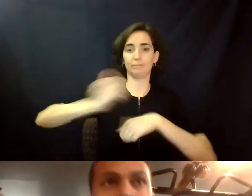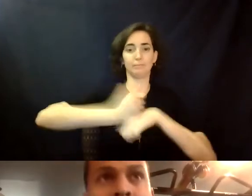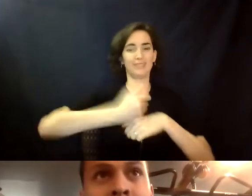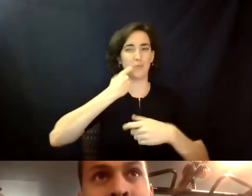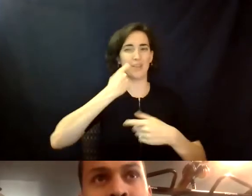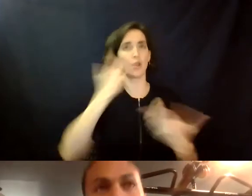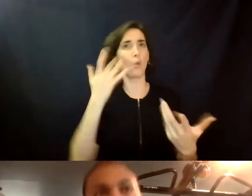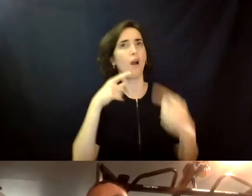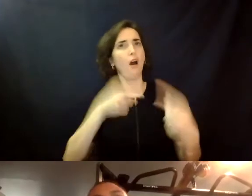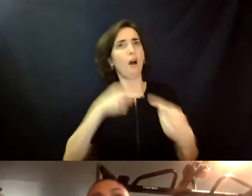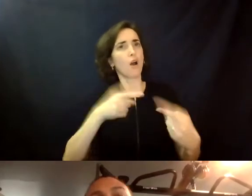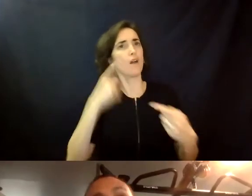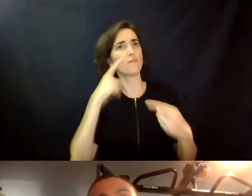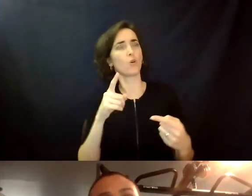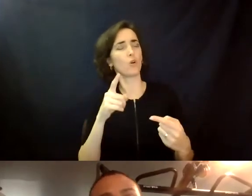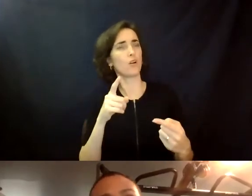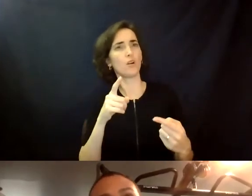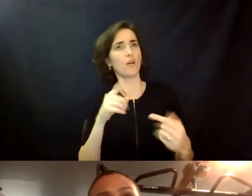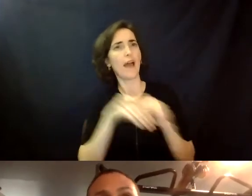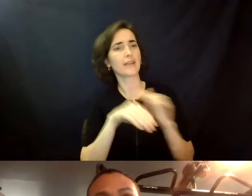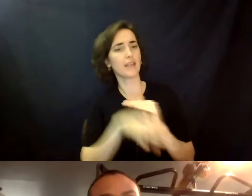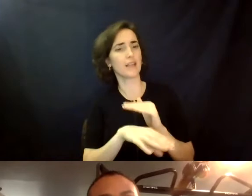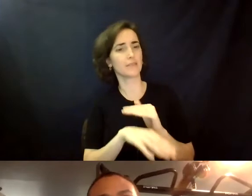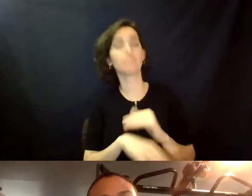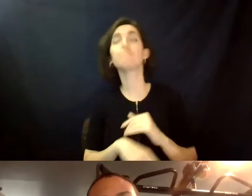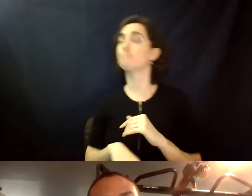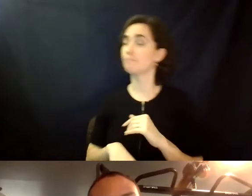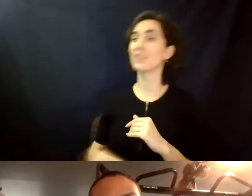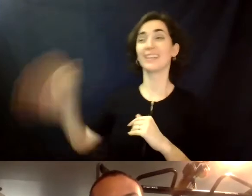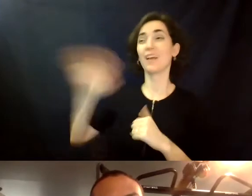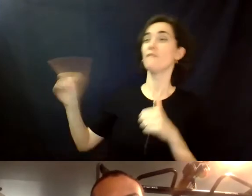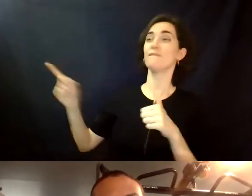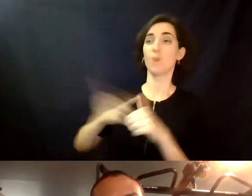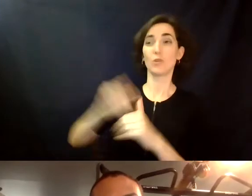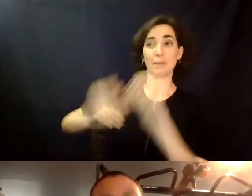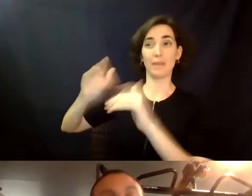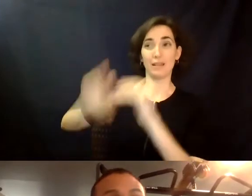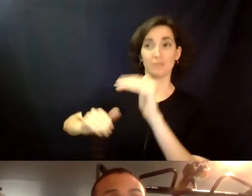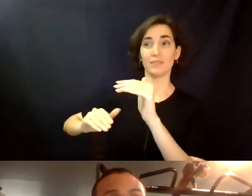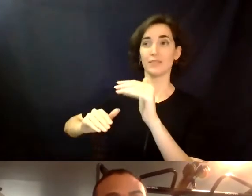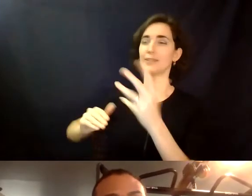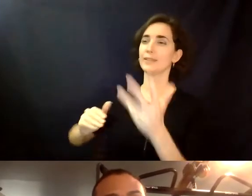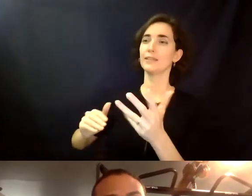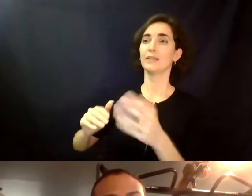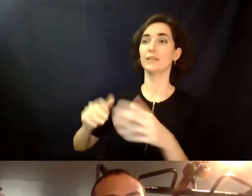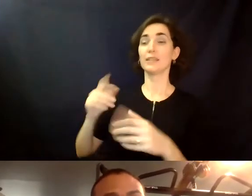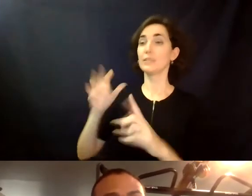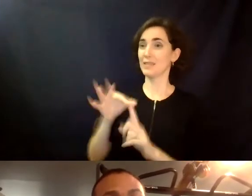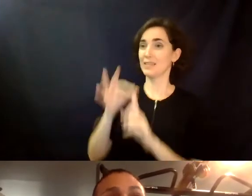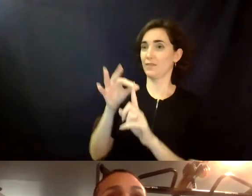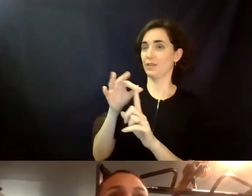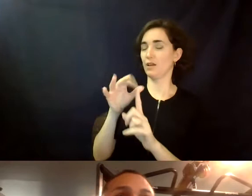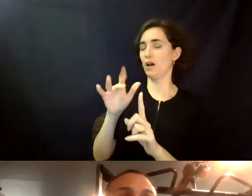Well, the initial streetcar line, the St. Charles line specifically wasn't designed before it was designed well before the